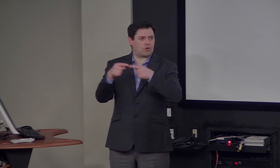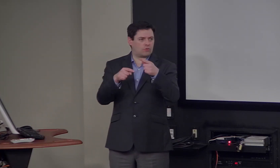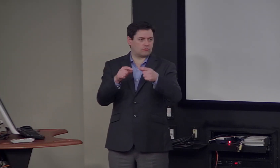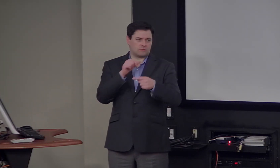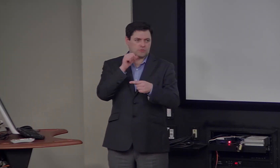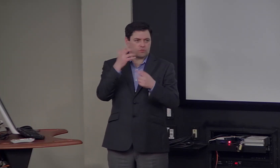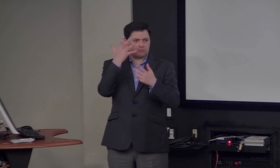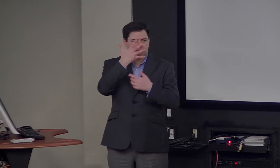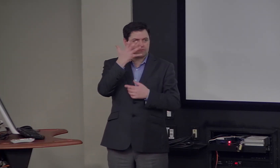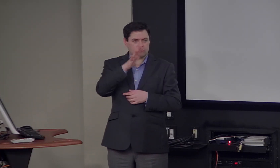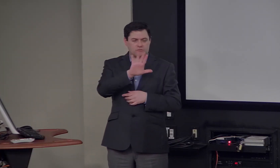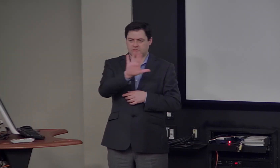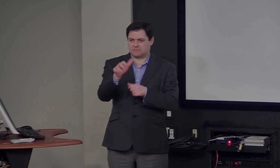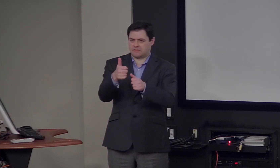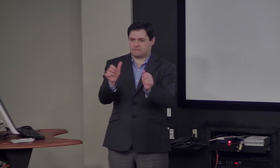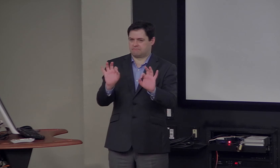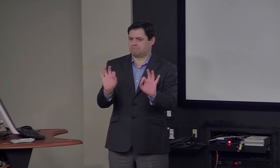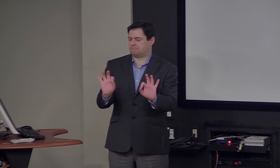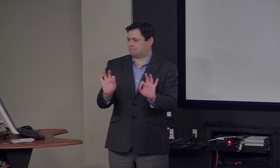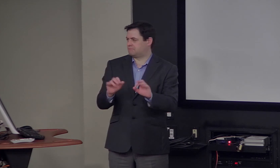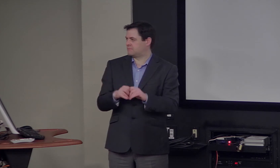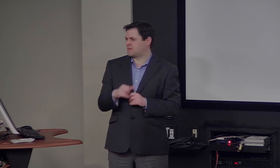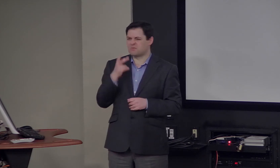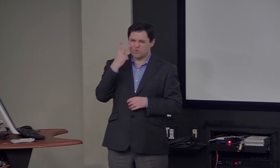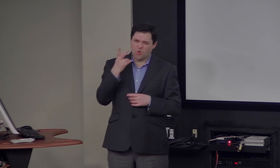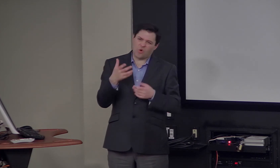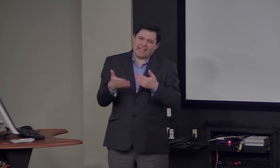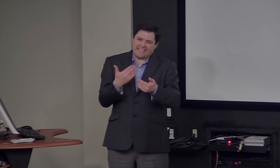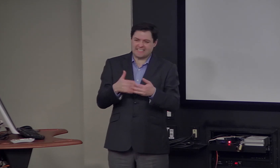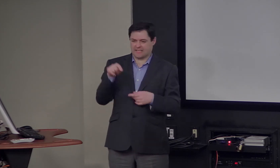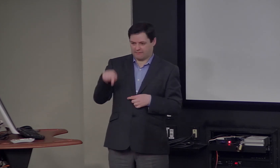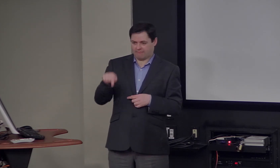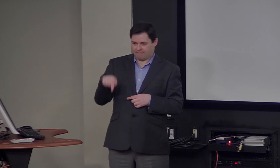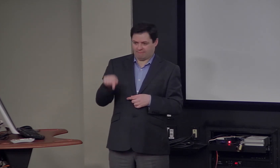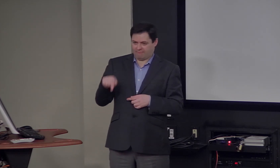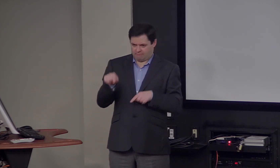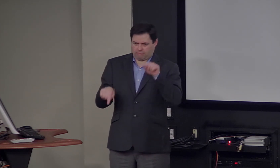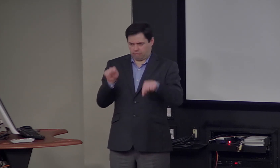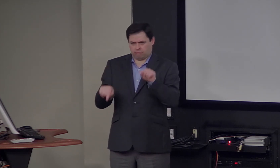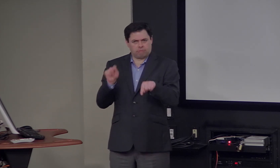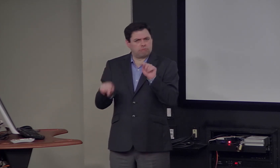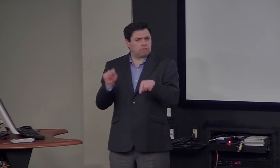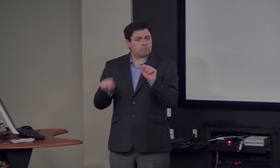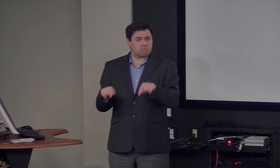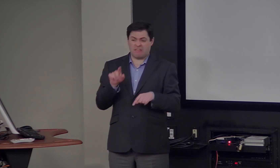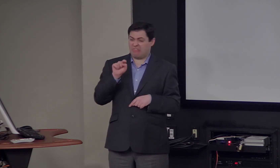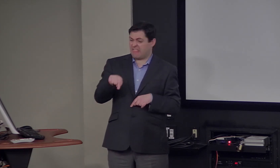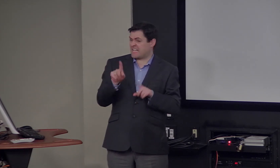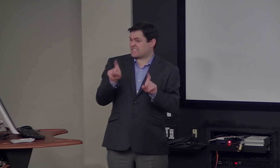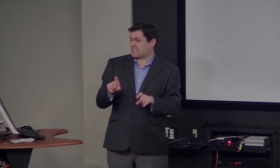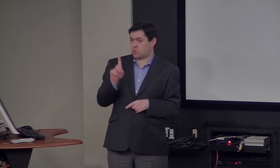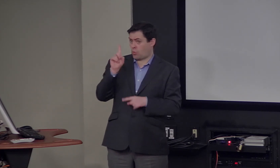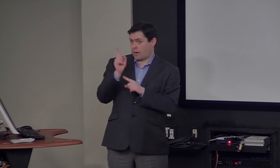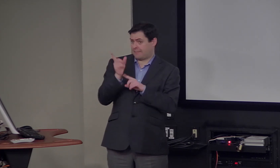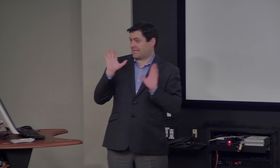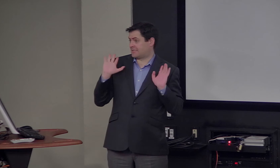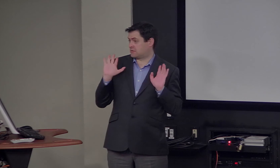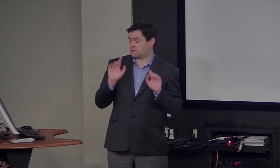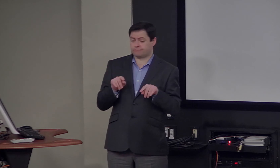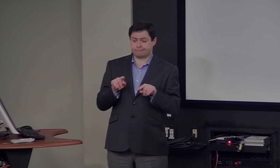On the last slide, there were no arrows, so don't concern yourself. I saw you trying to simulate the test. So the test